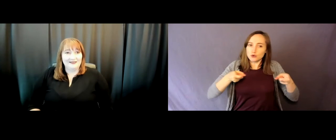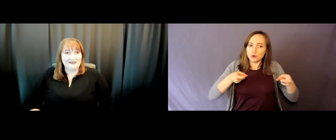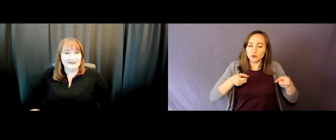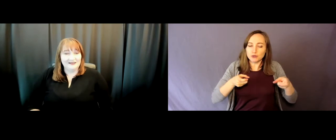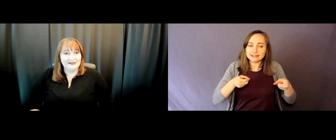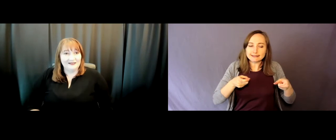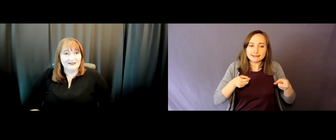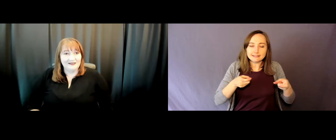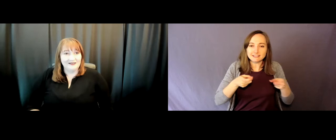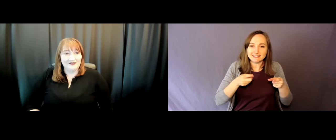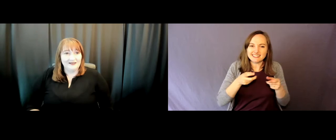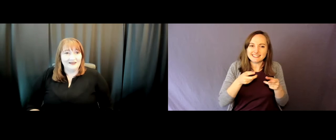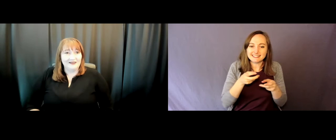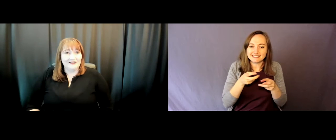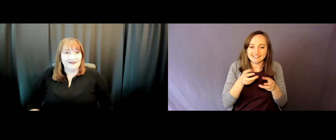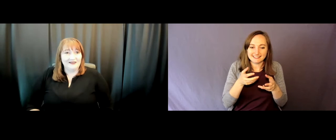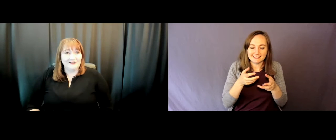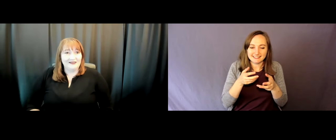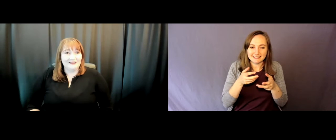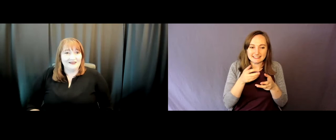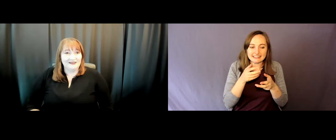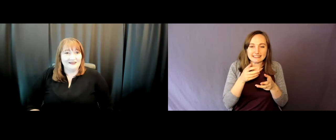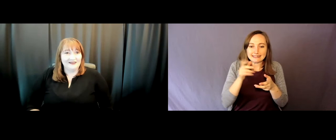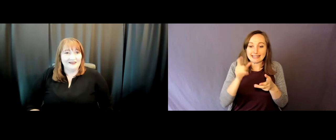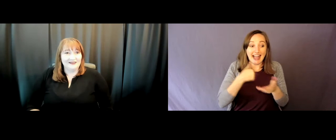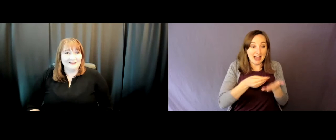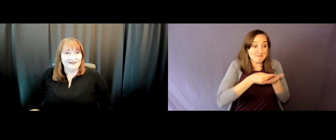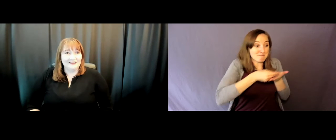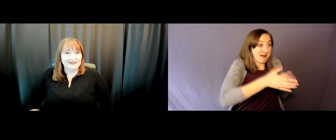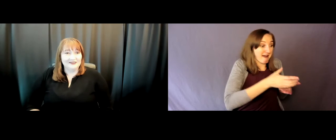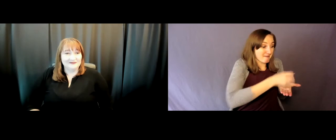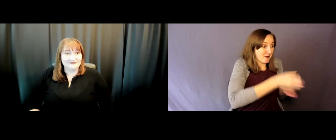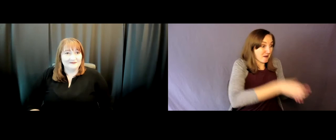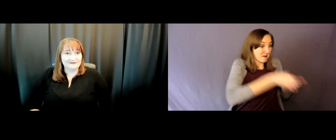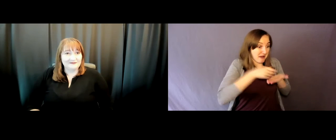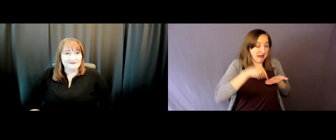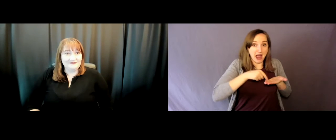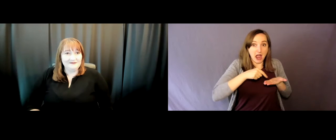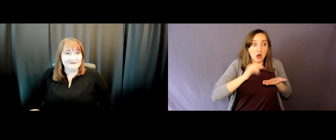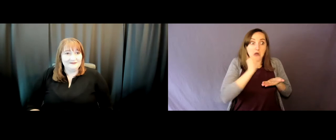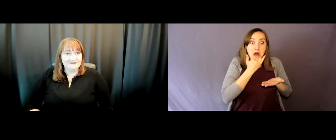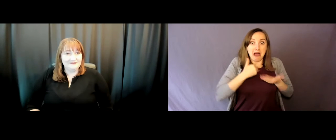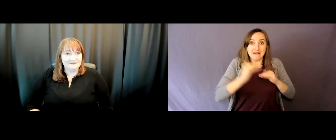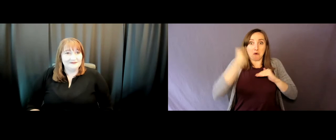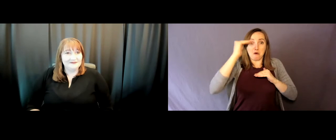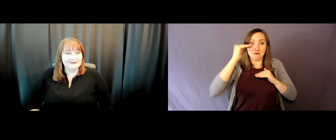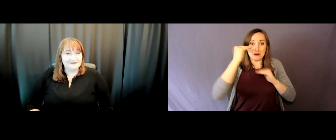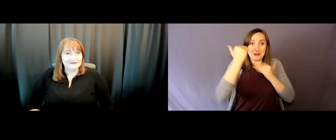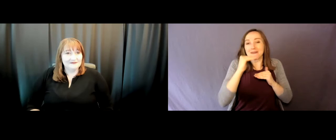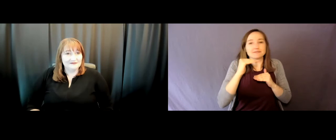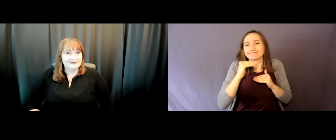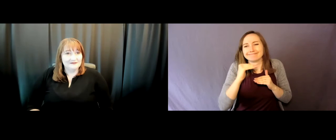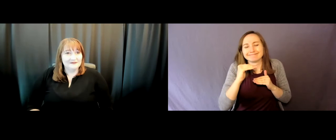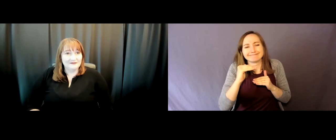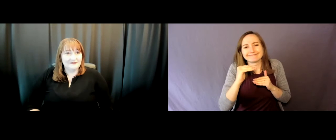really can't goof up too much in getting hemp that's already been bottled that has over the federal limit in